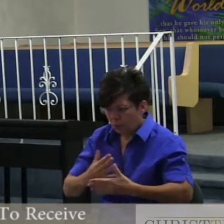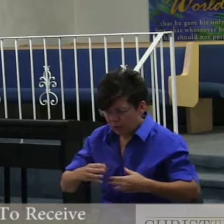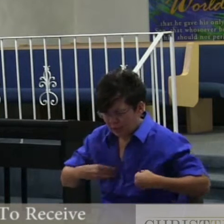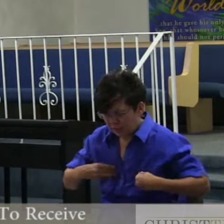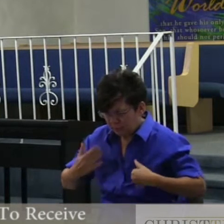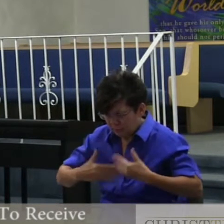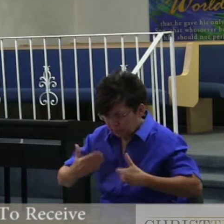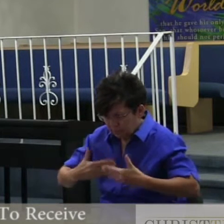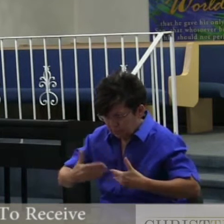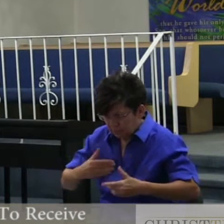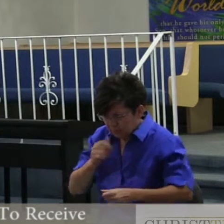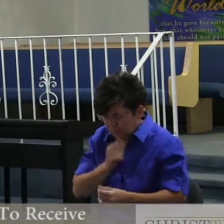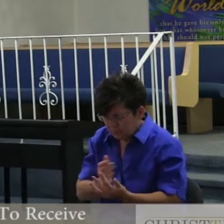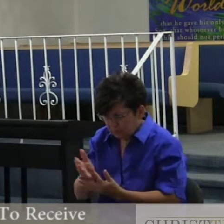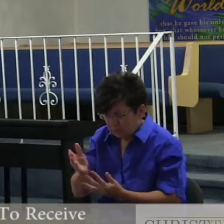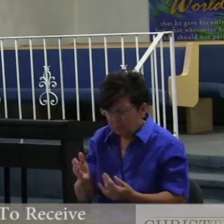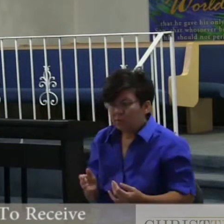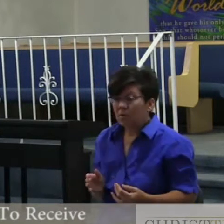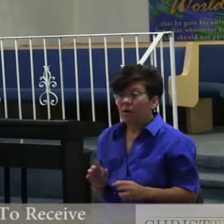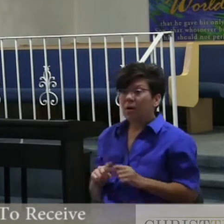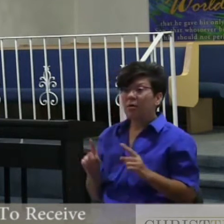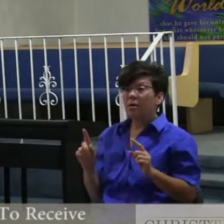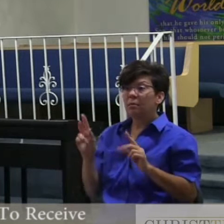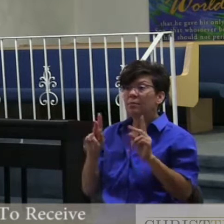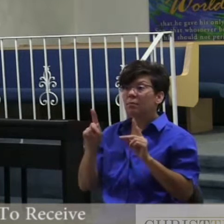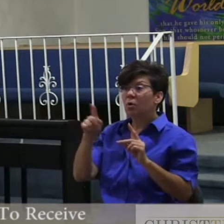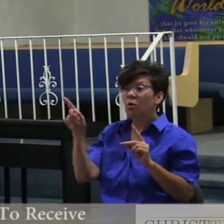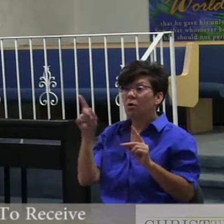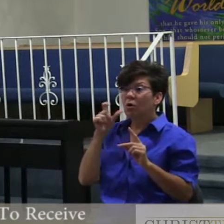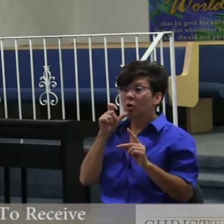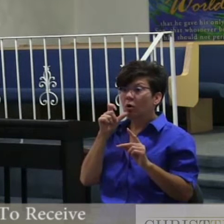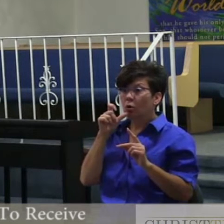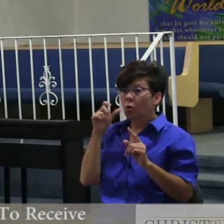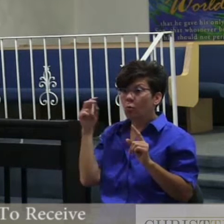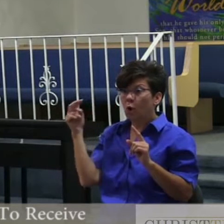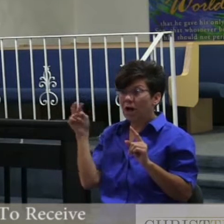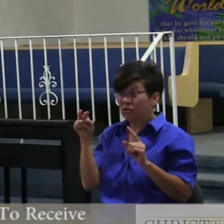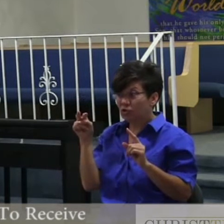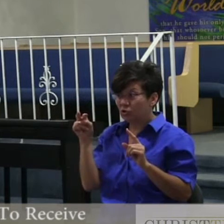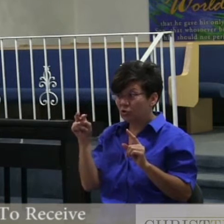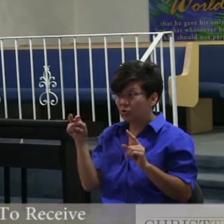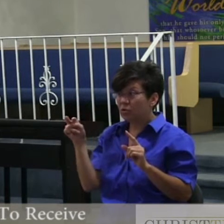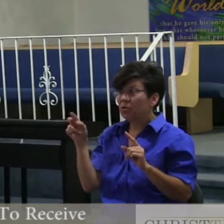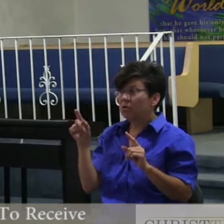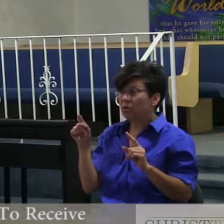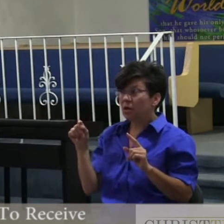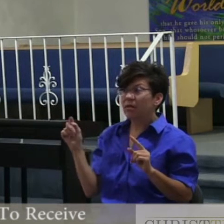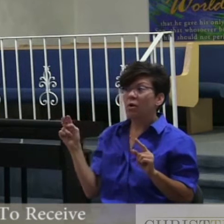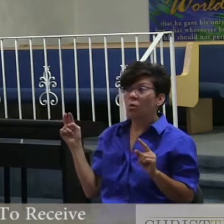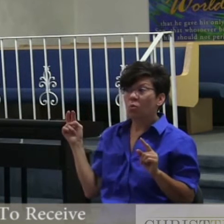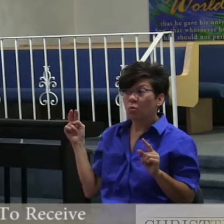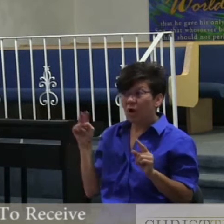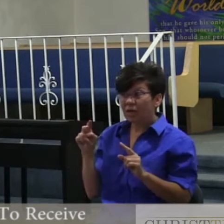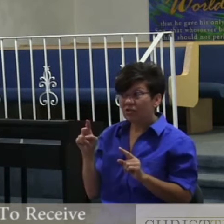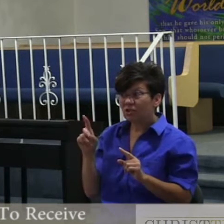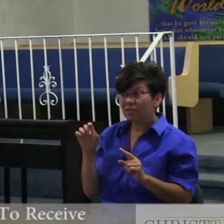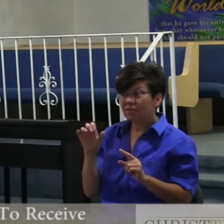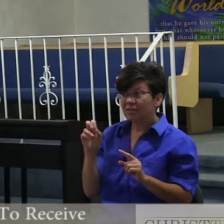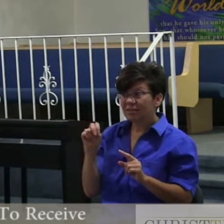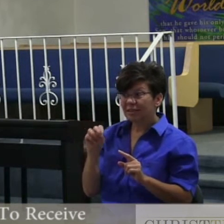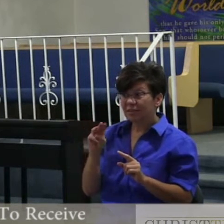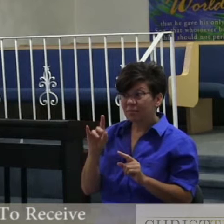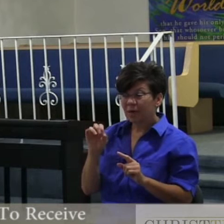it. The people was watching their lives. They was watching Deacon Mike